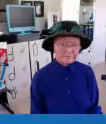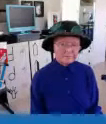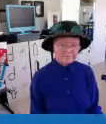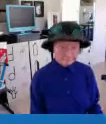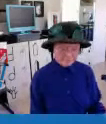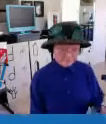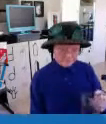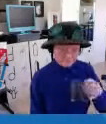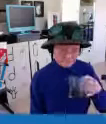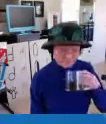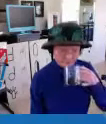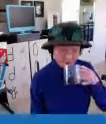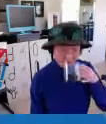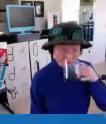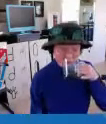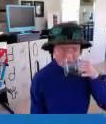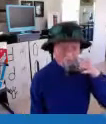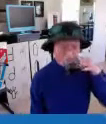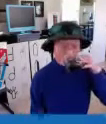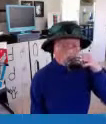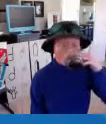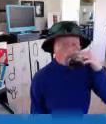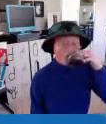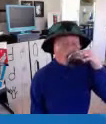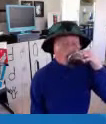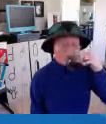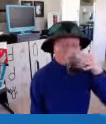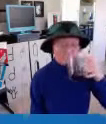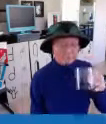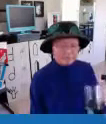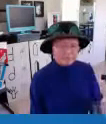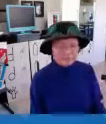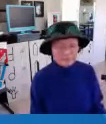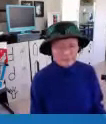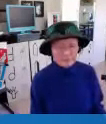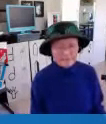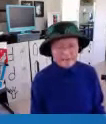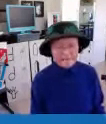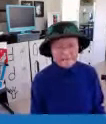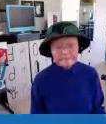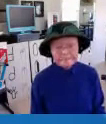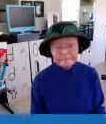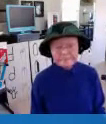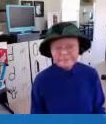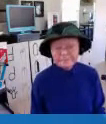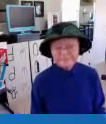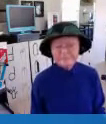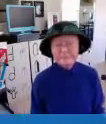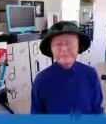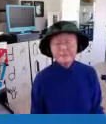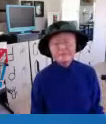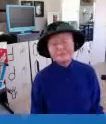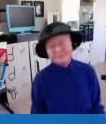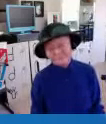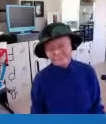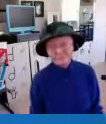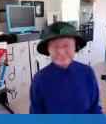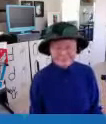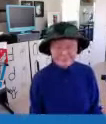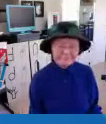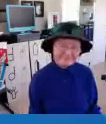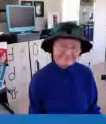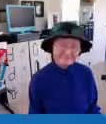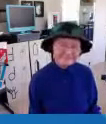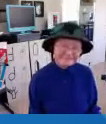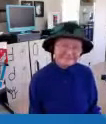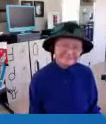I want to know how many signs with all knuckles extended also have the arm tilted 45